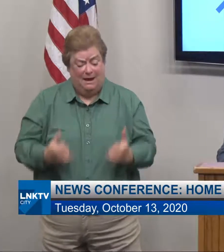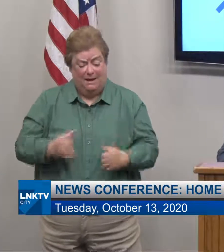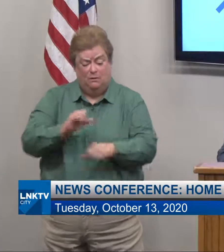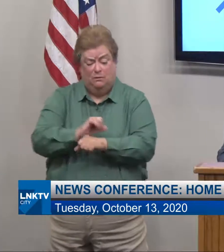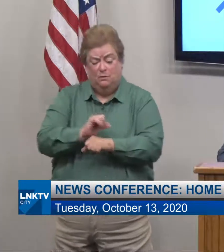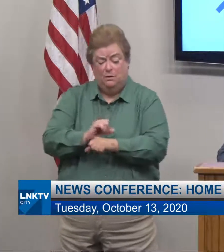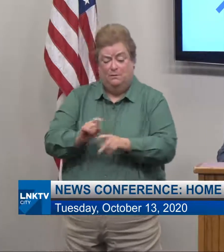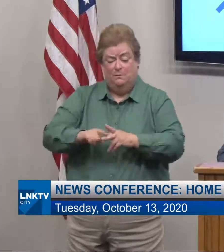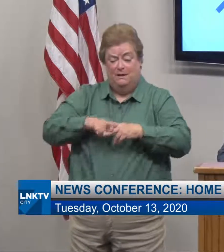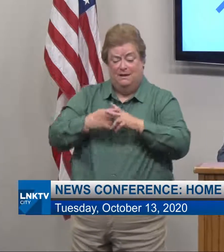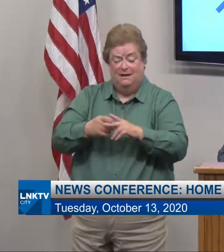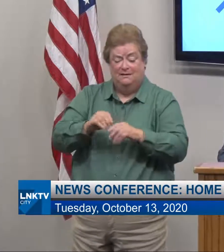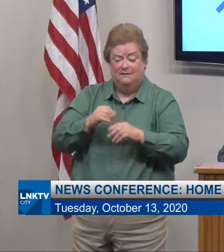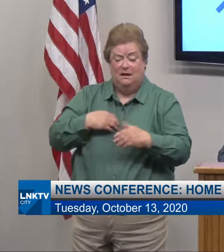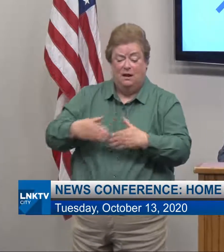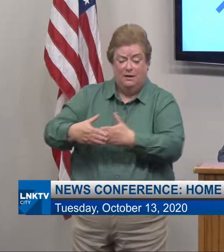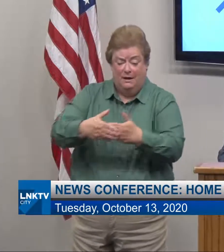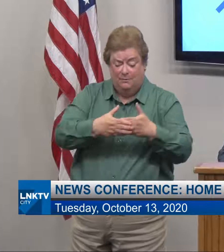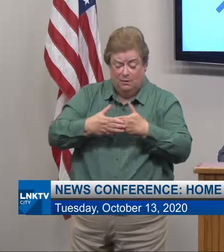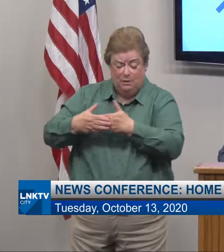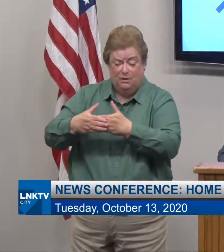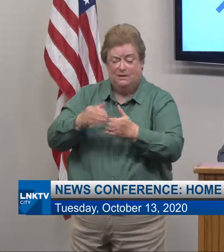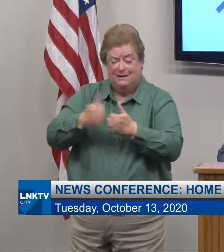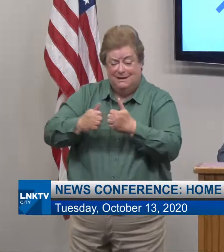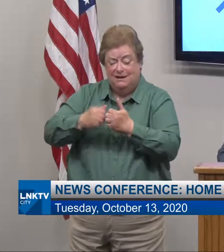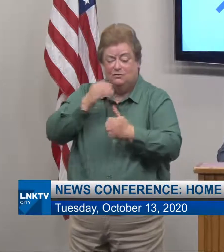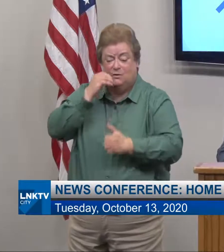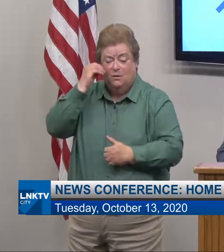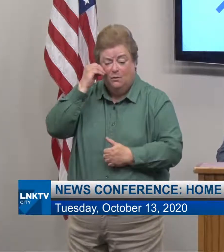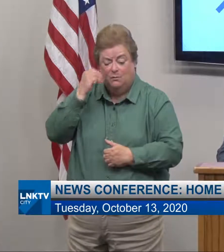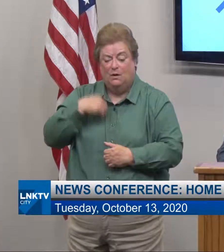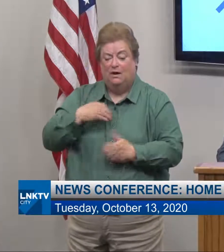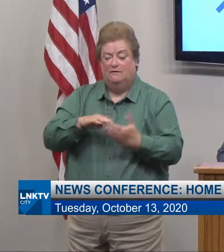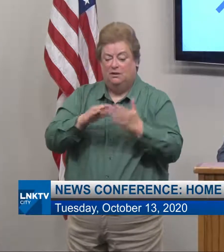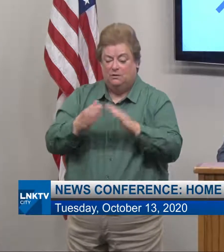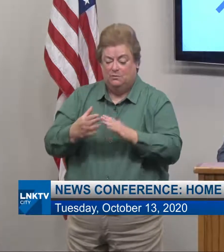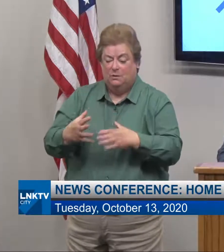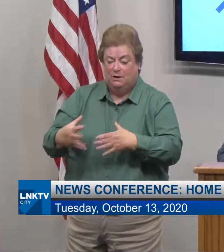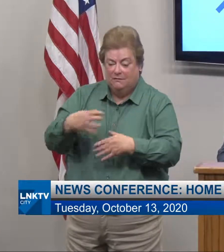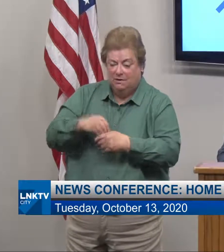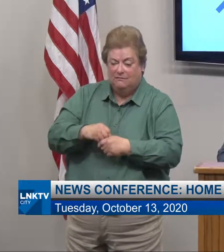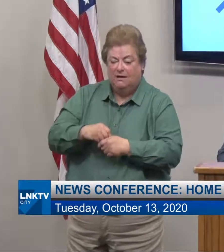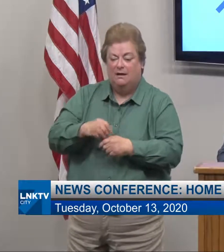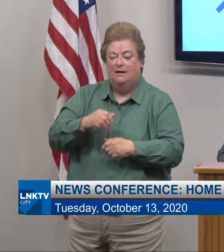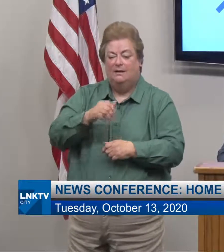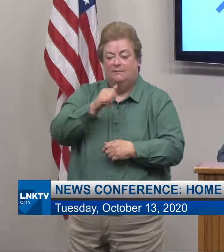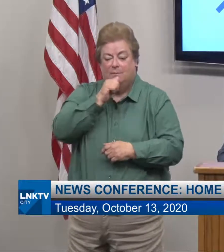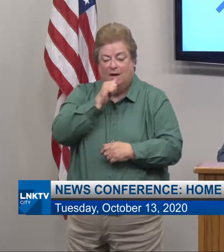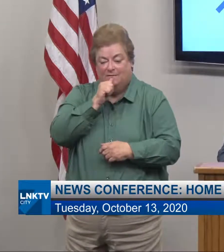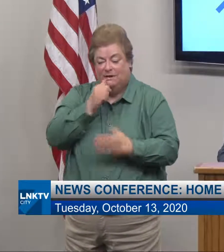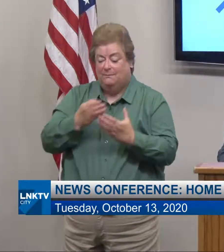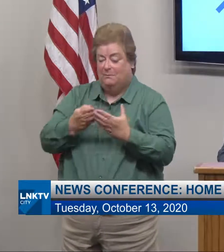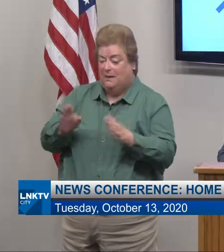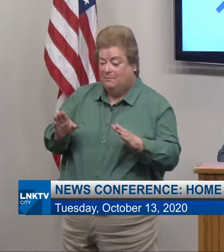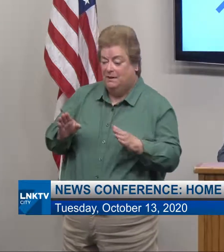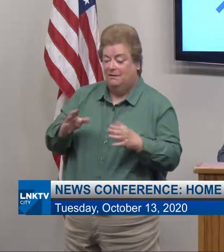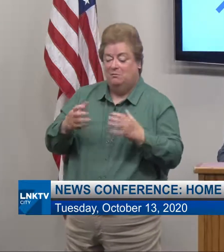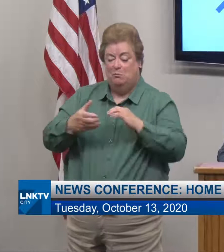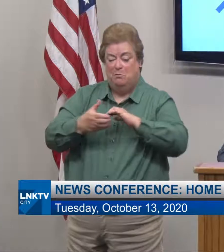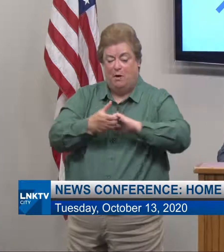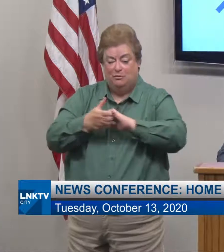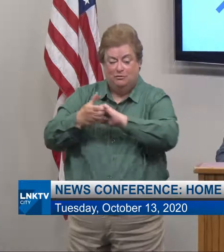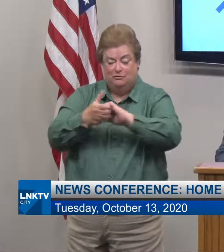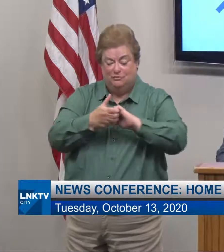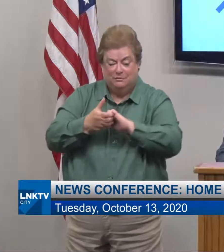in our neighborhoods and in each home. It takes community engagement, public and private partnerships, and dogged focus about the